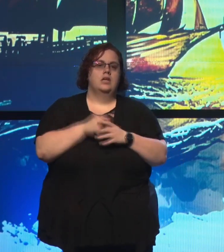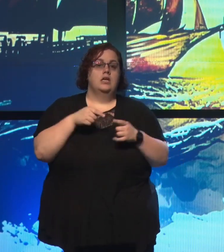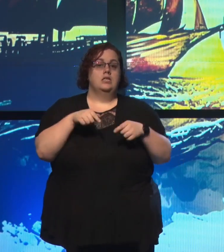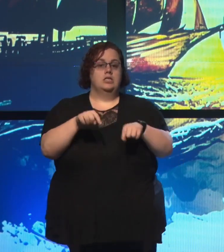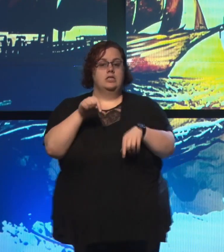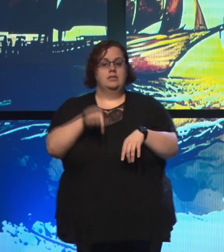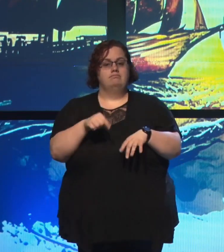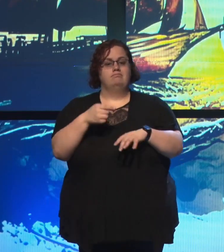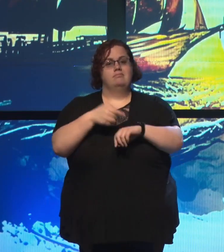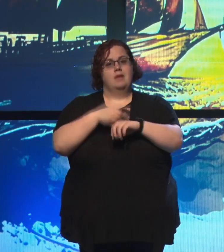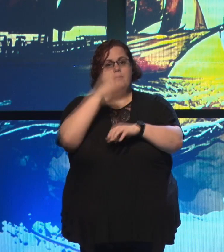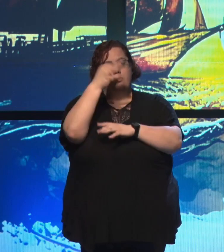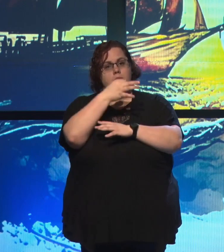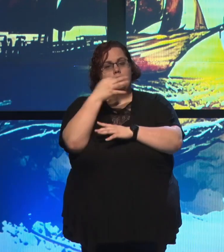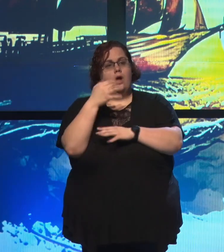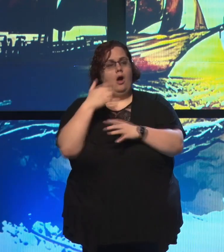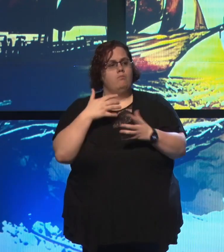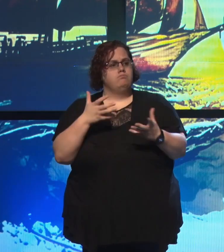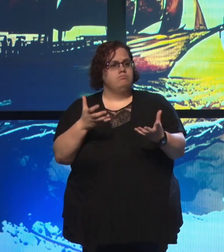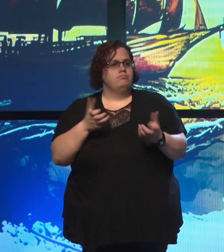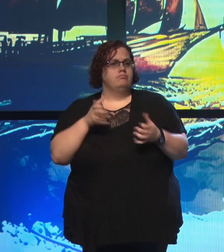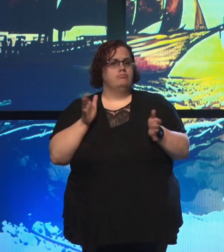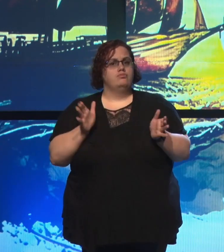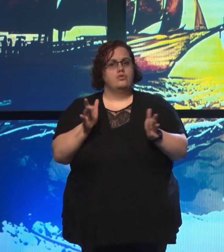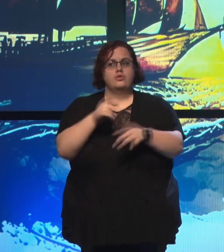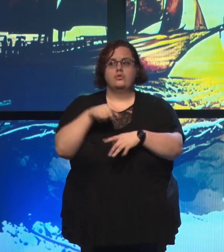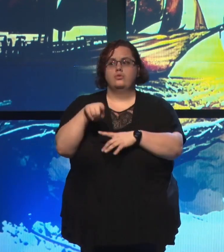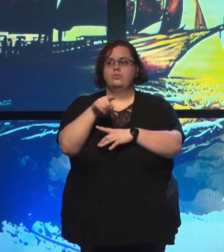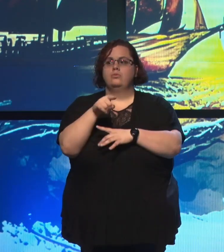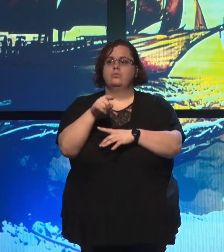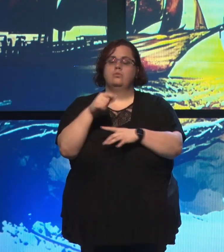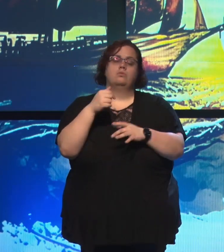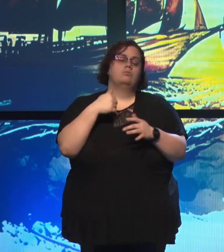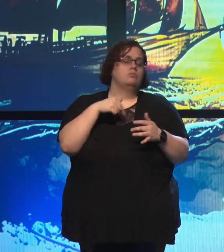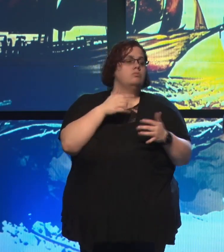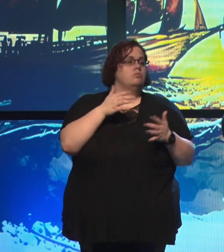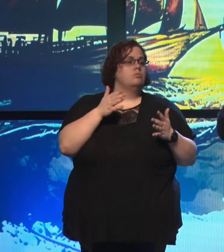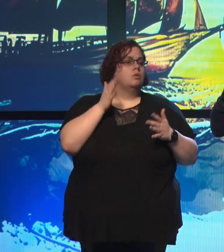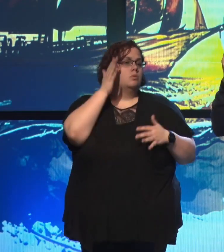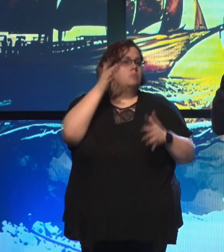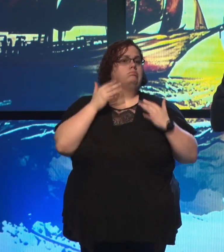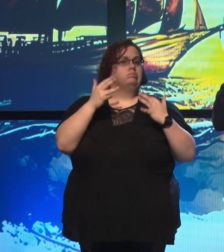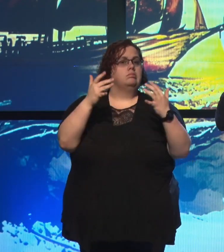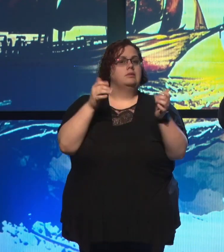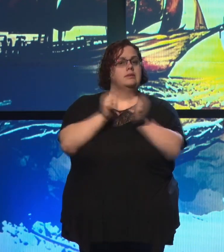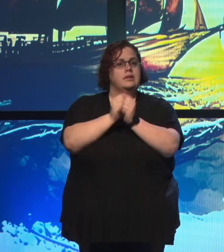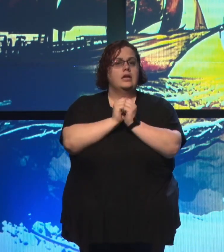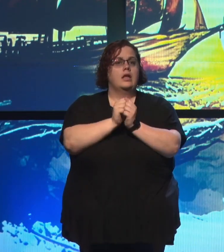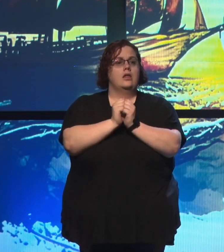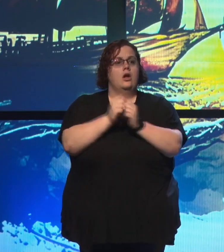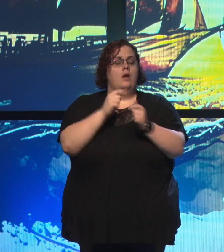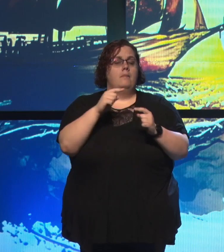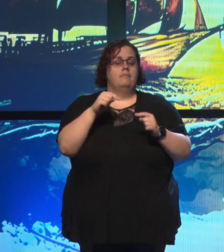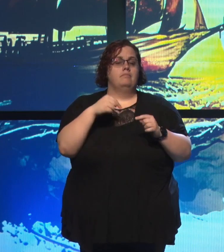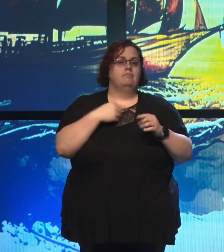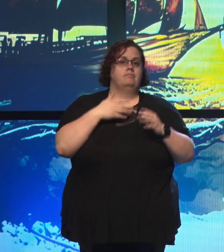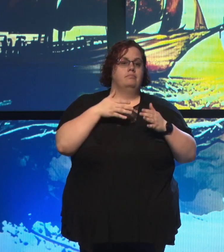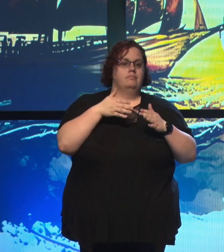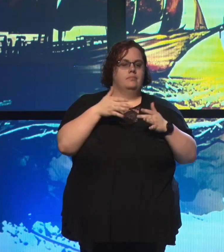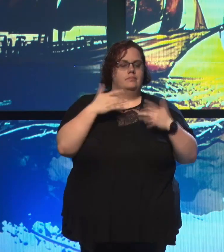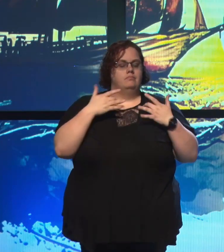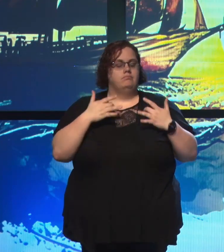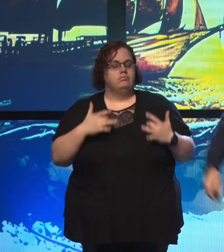time of communion, that's what I want to encourage you to just consider. We're going to sing a song together about being in the valley and the presence of God with us.